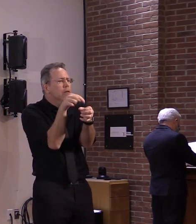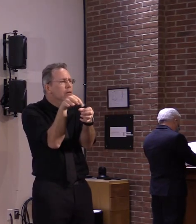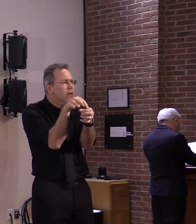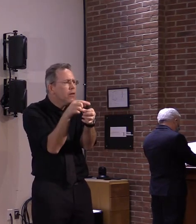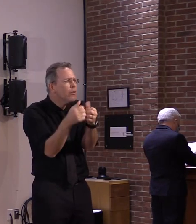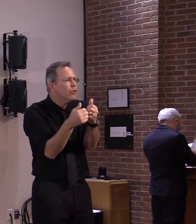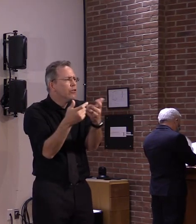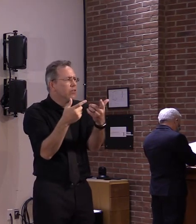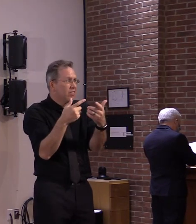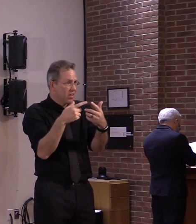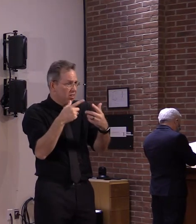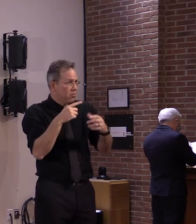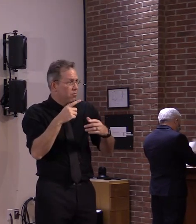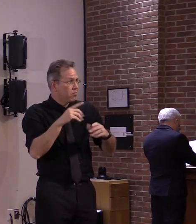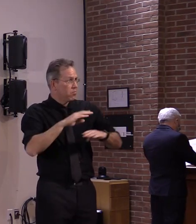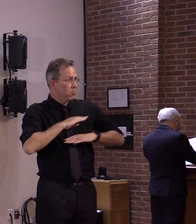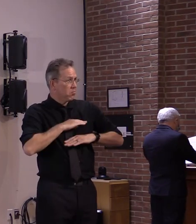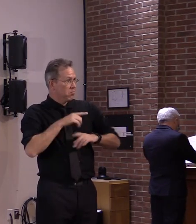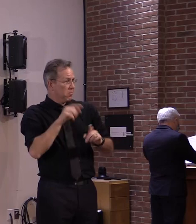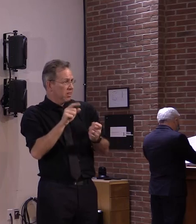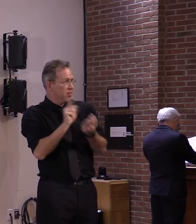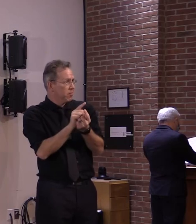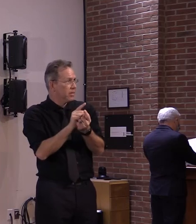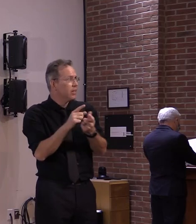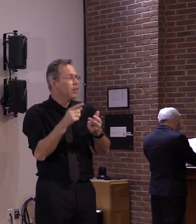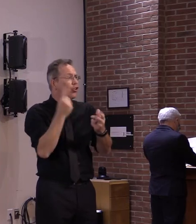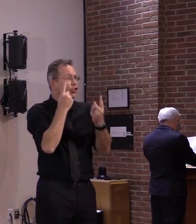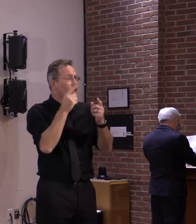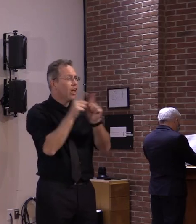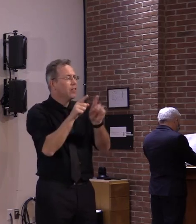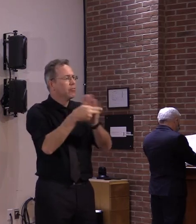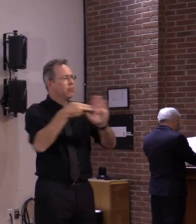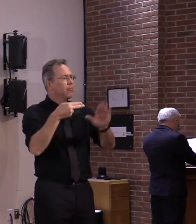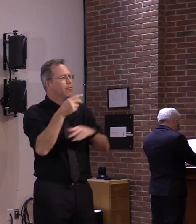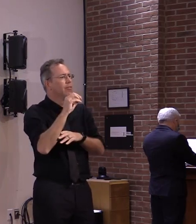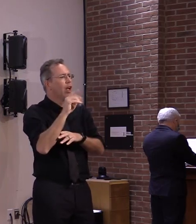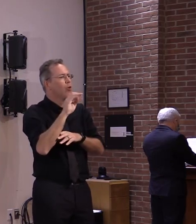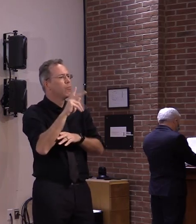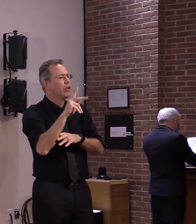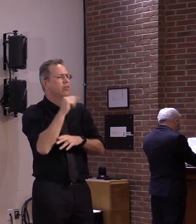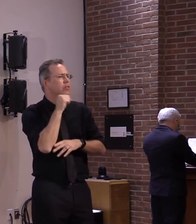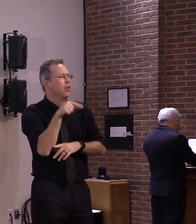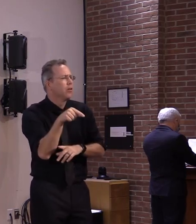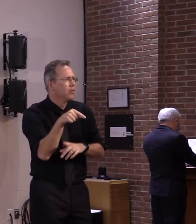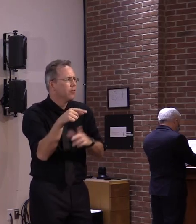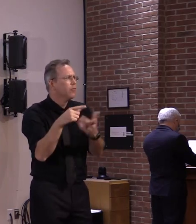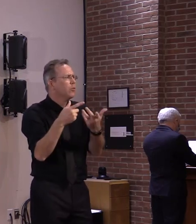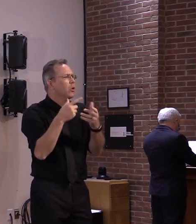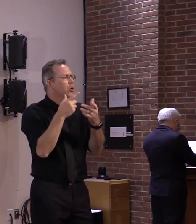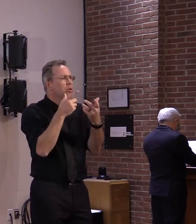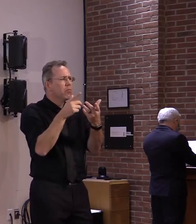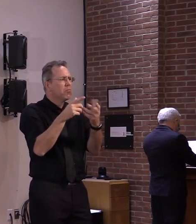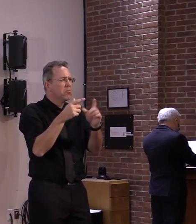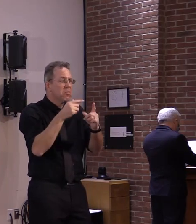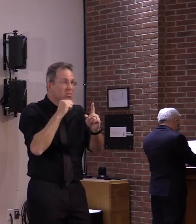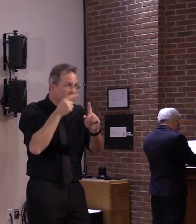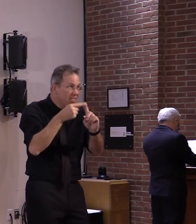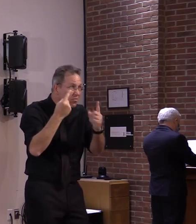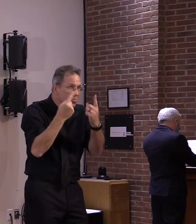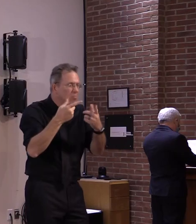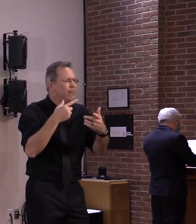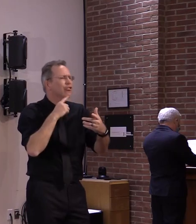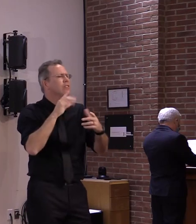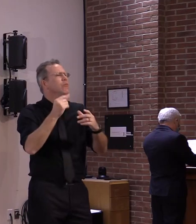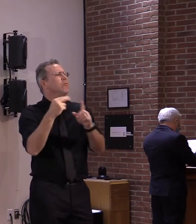definition of an outbreak, and they are across every sector you can imagine, whether it's